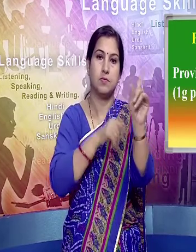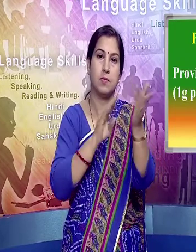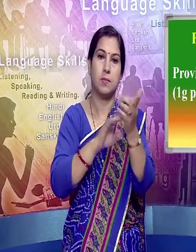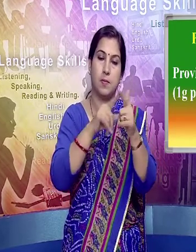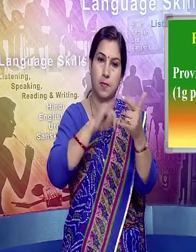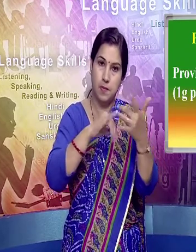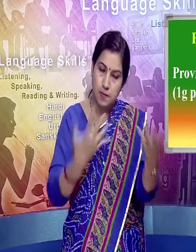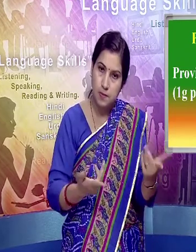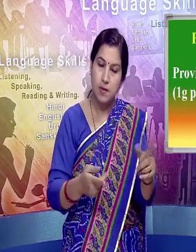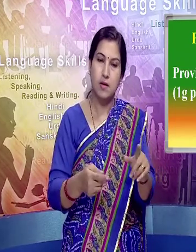antibodies,